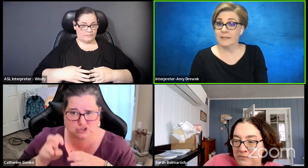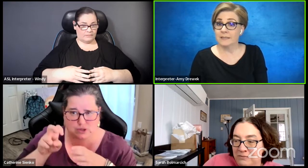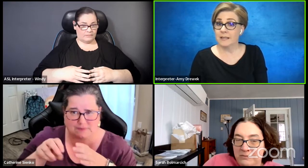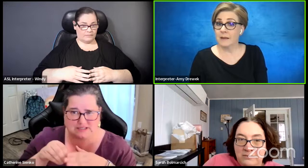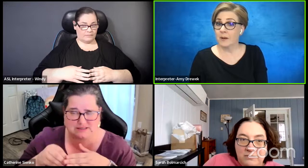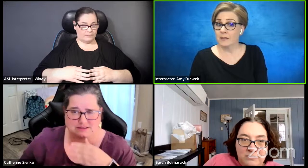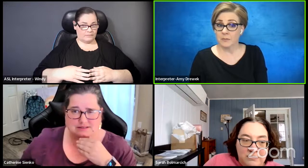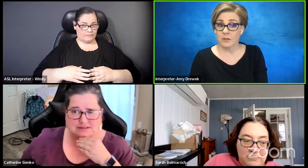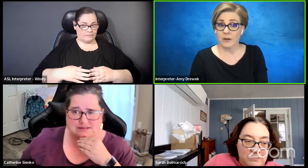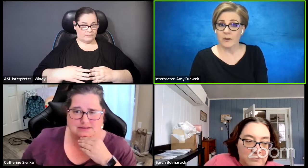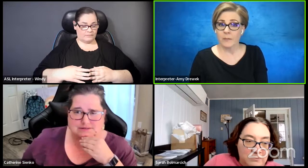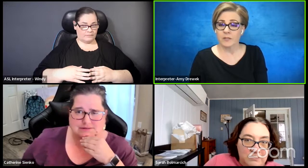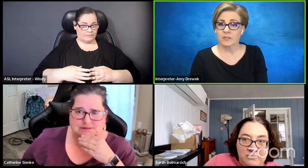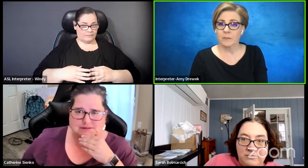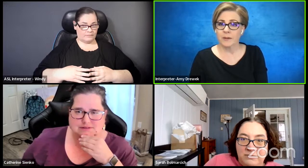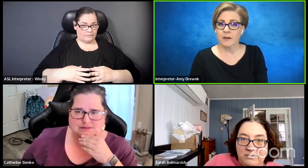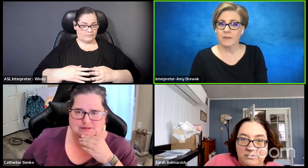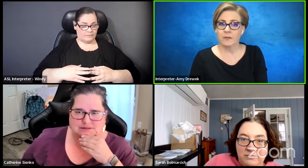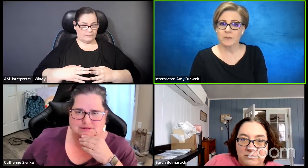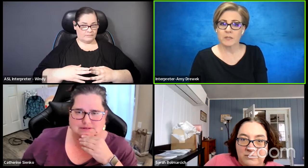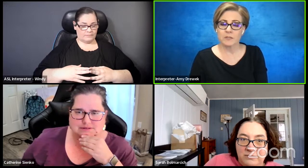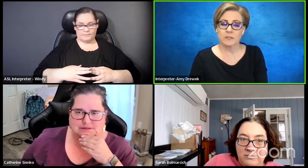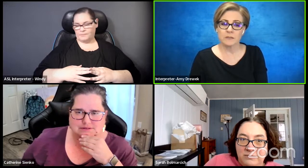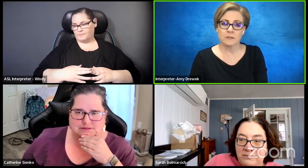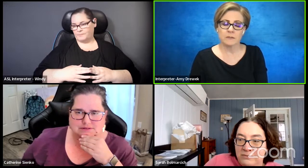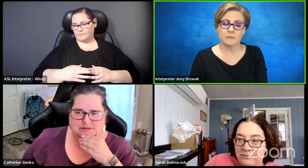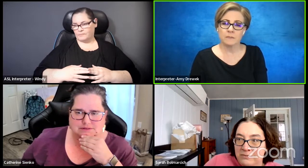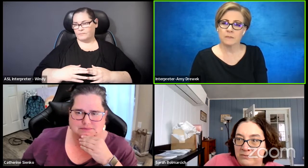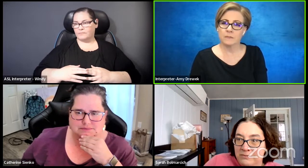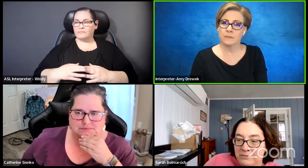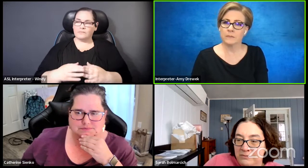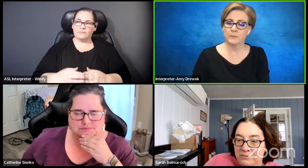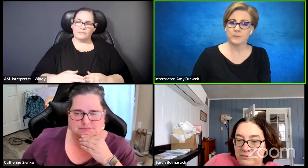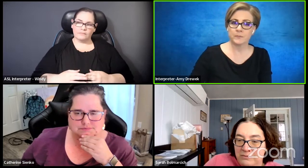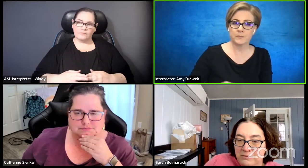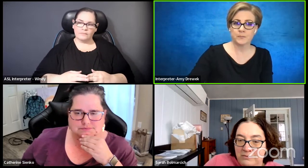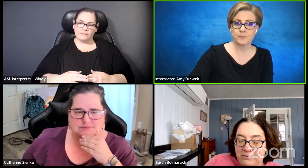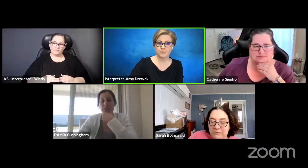Ella and Brian, is that possible? Are you able to jump in on those questions?